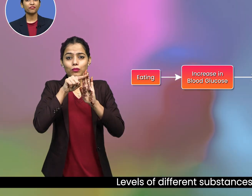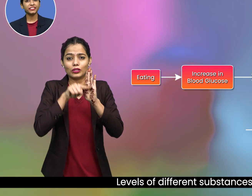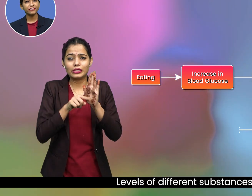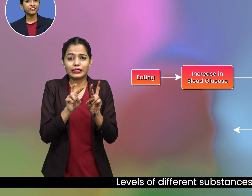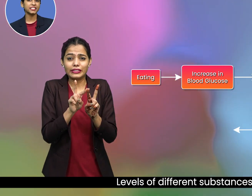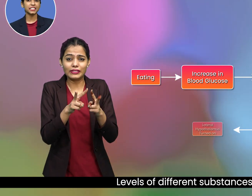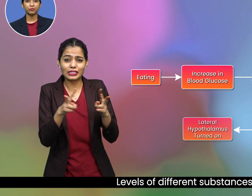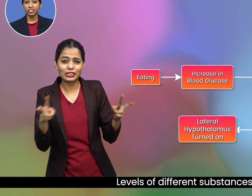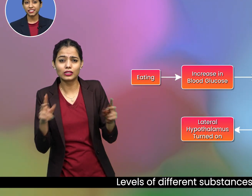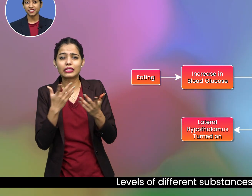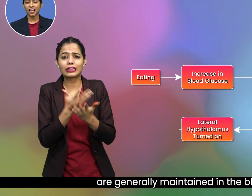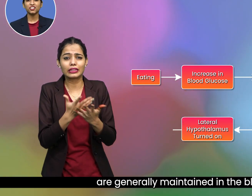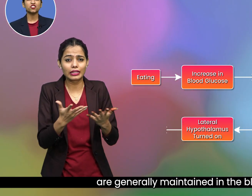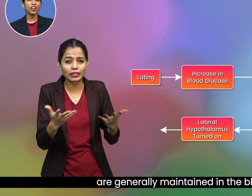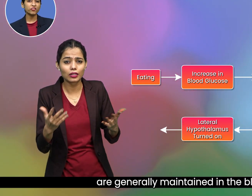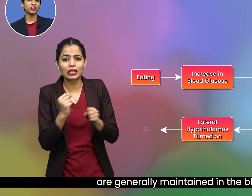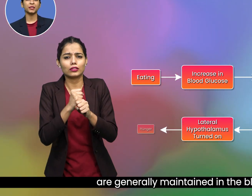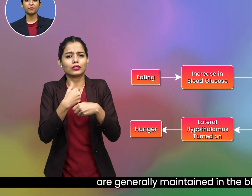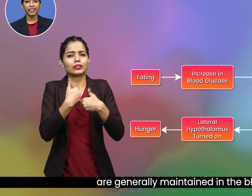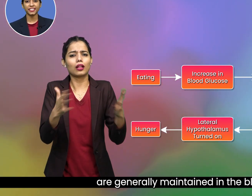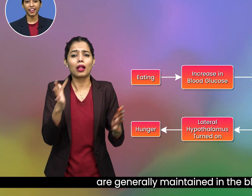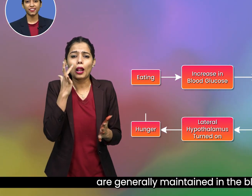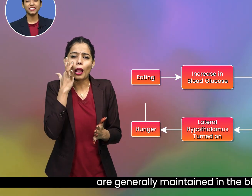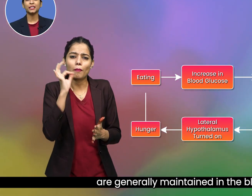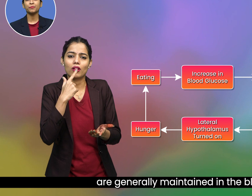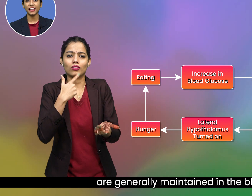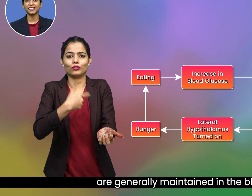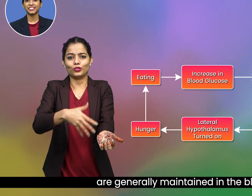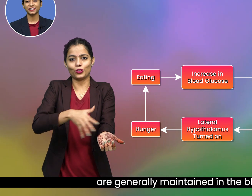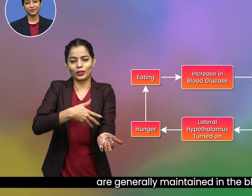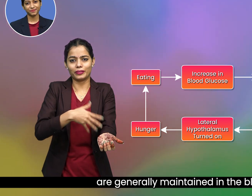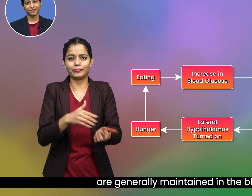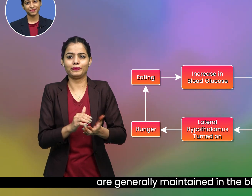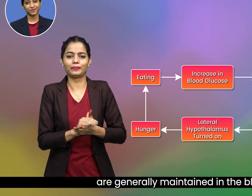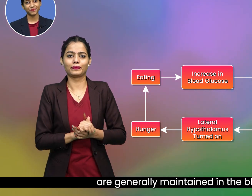Levels of different substances are generally maintained in the blood.